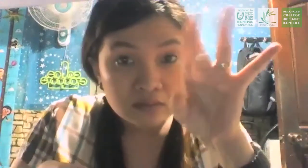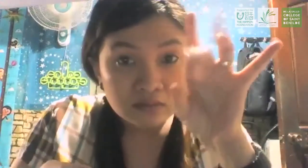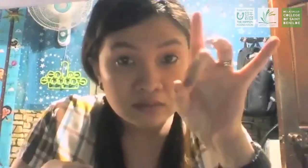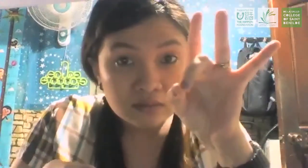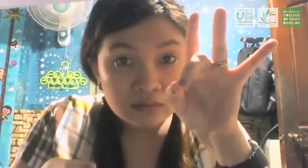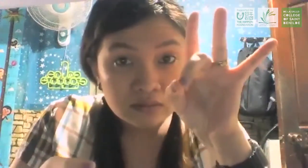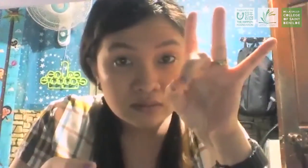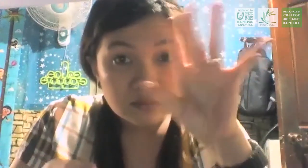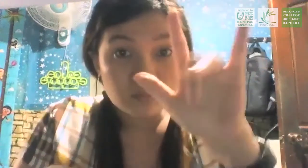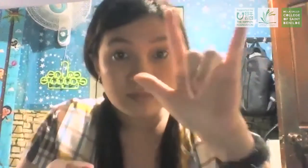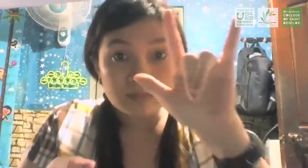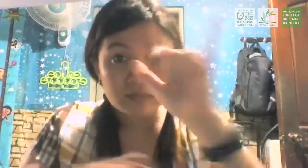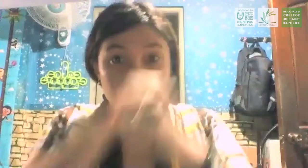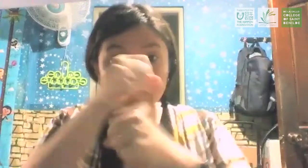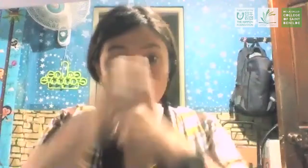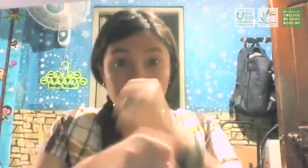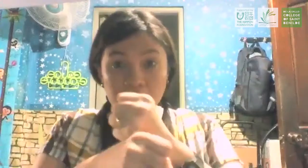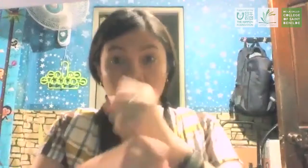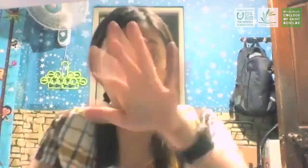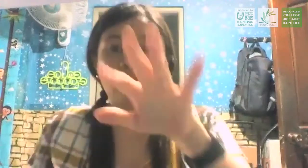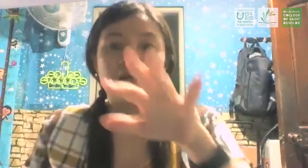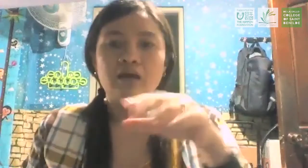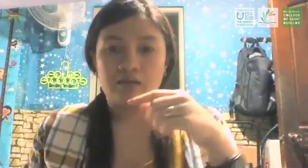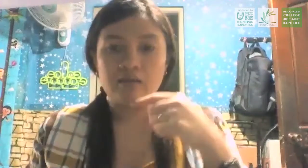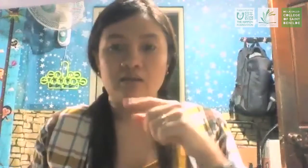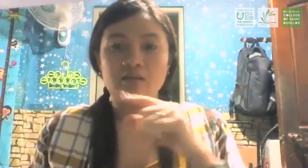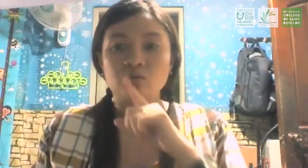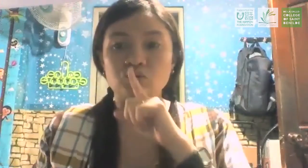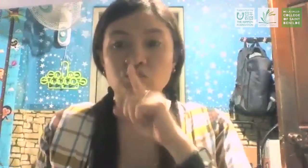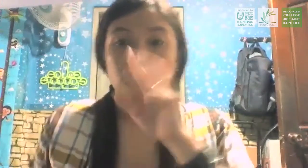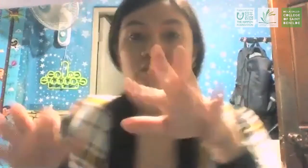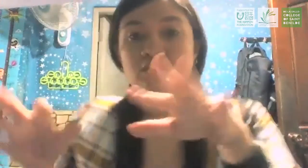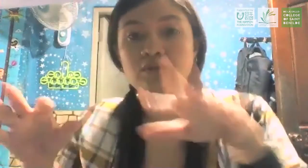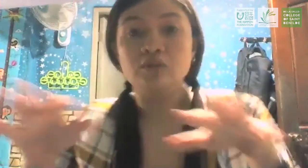So 25 years, 25 years. Okay.